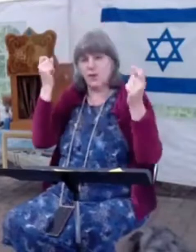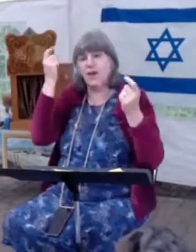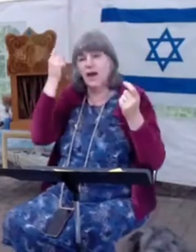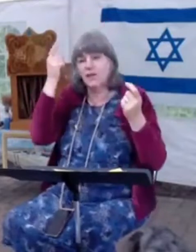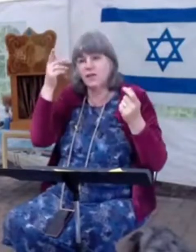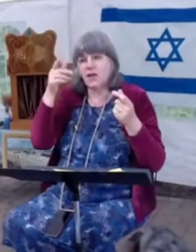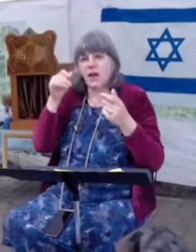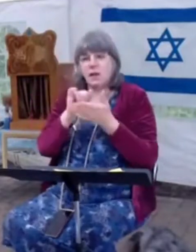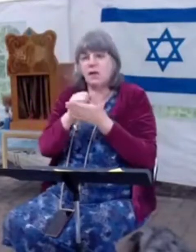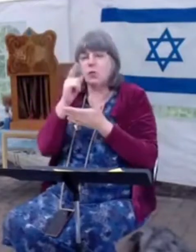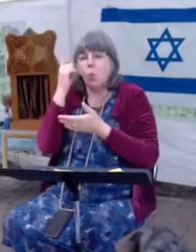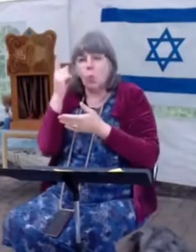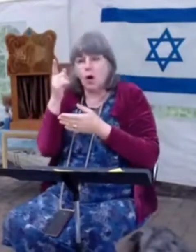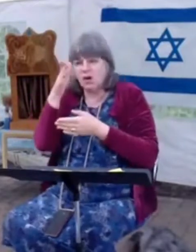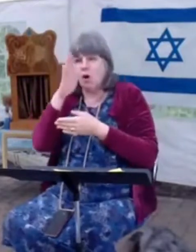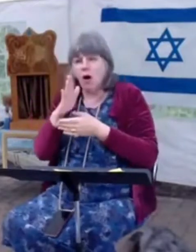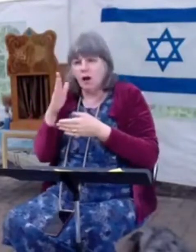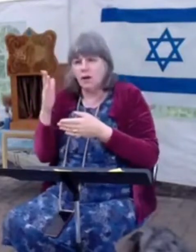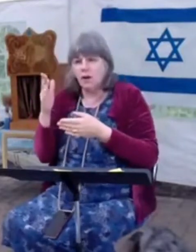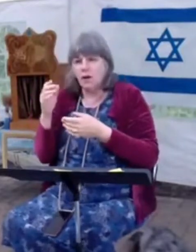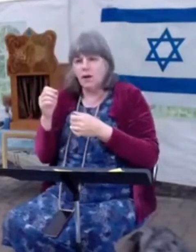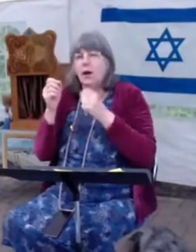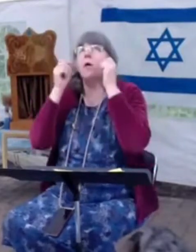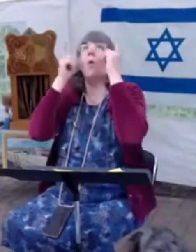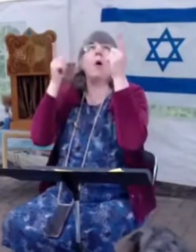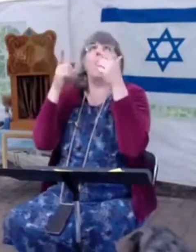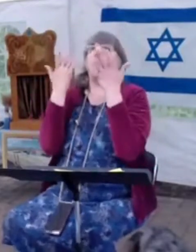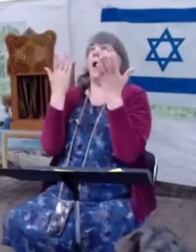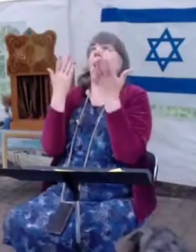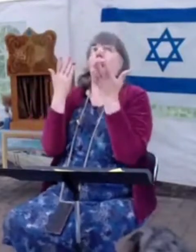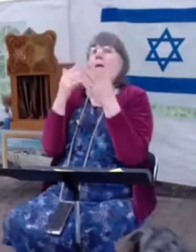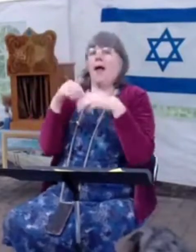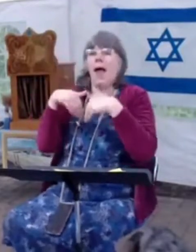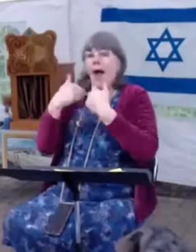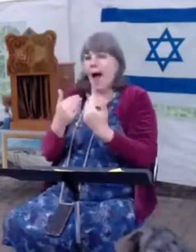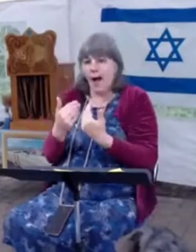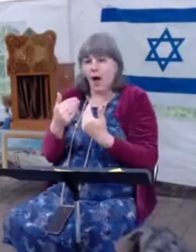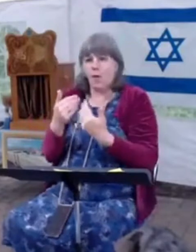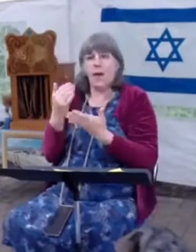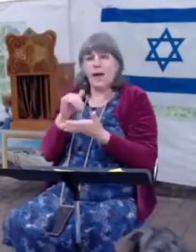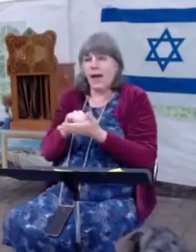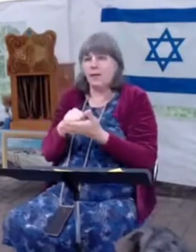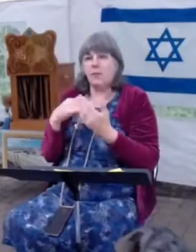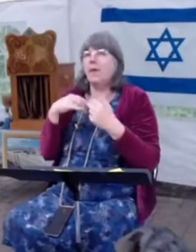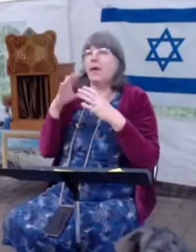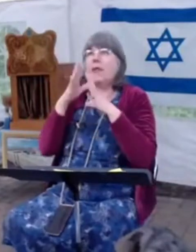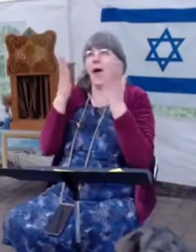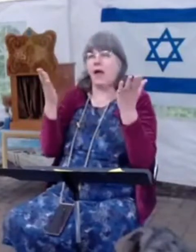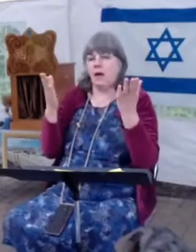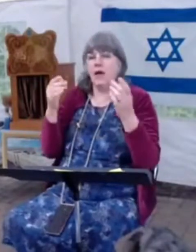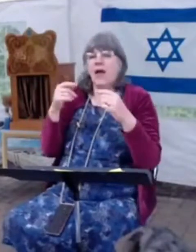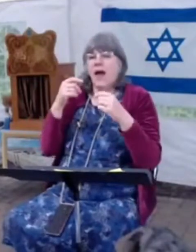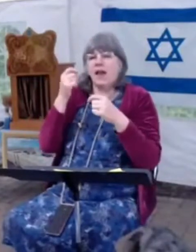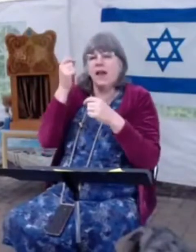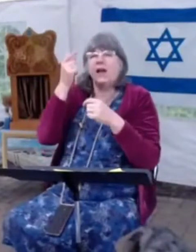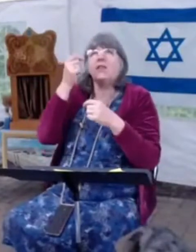only according to his appointment, not by his own power. This, his opinion about God, was derived from